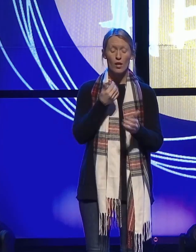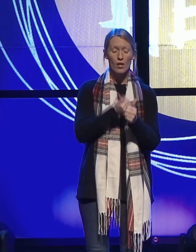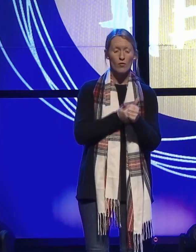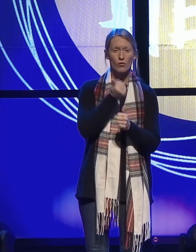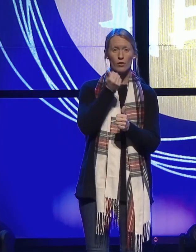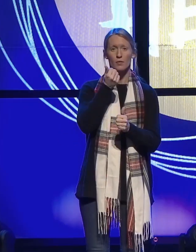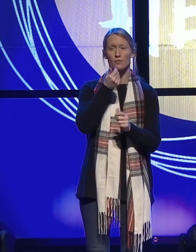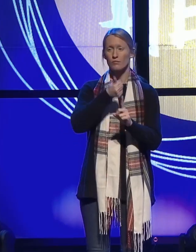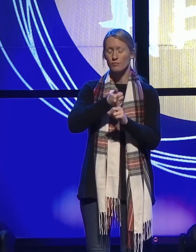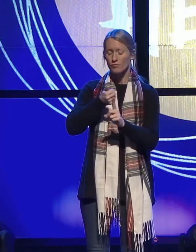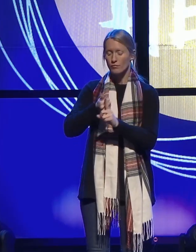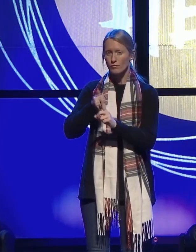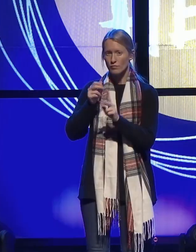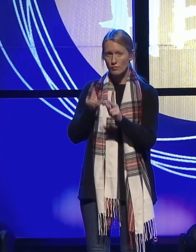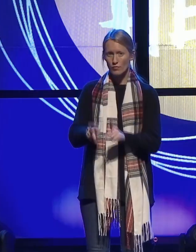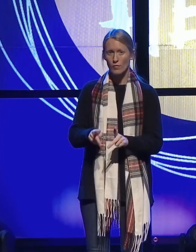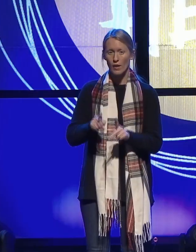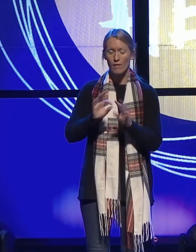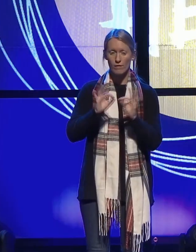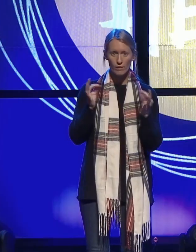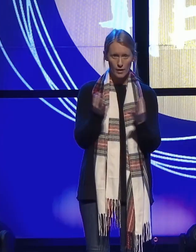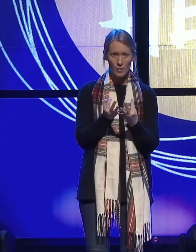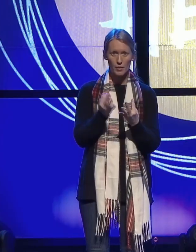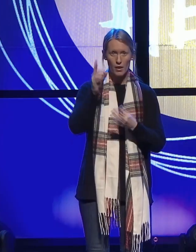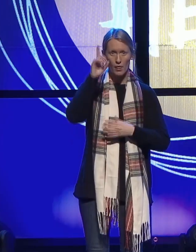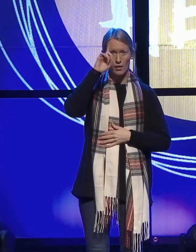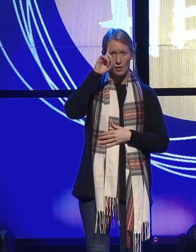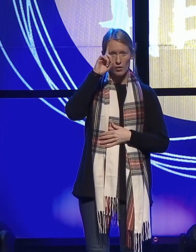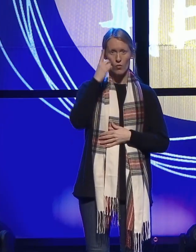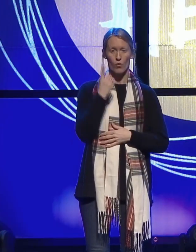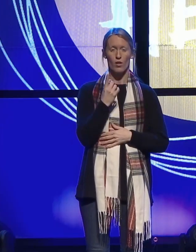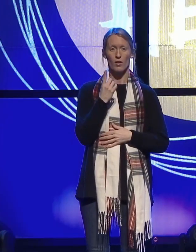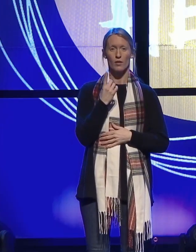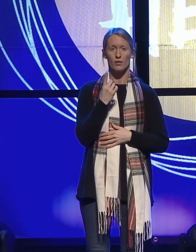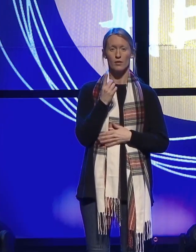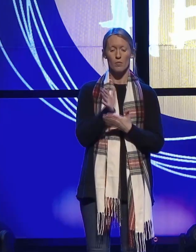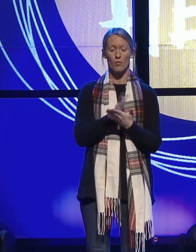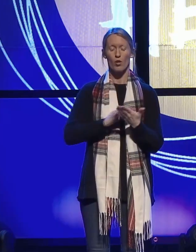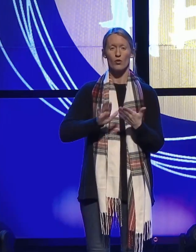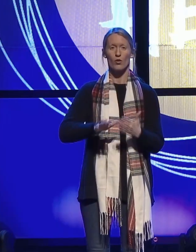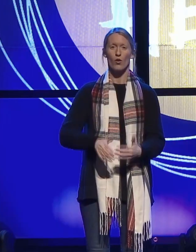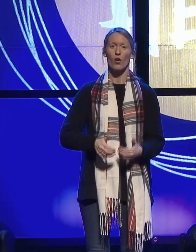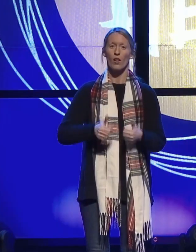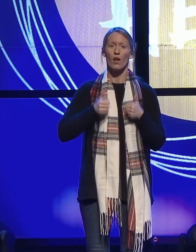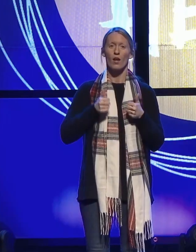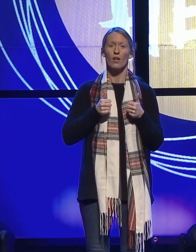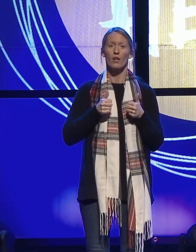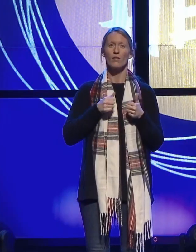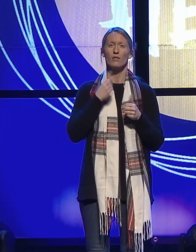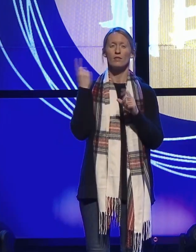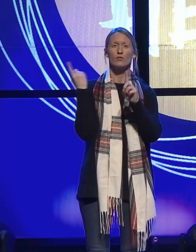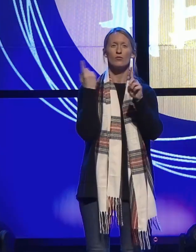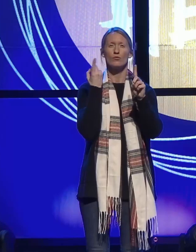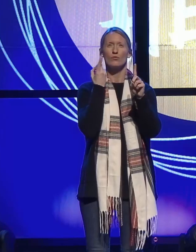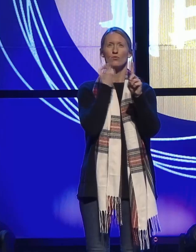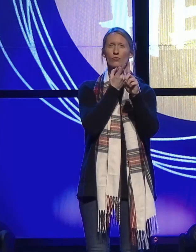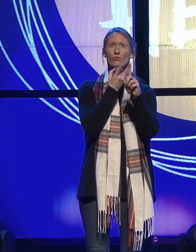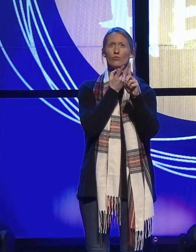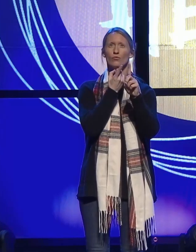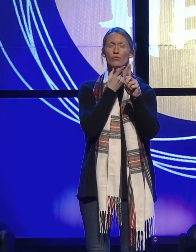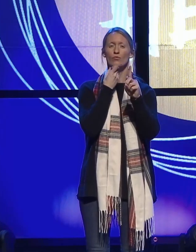here, is to think of one area of your life and dream about 5 years from